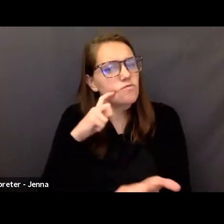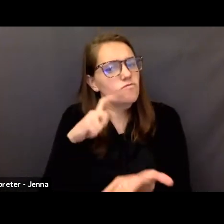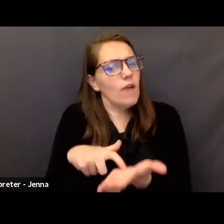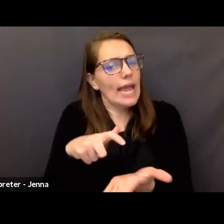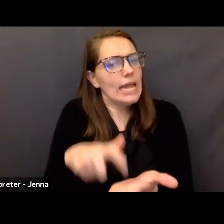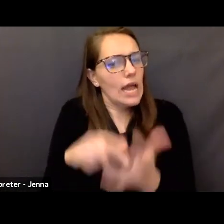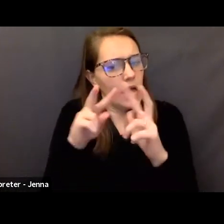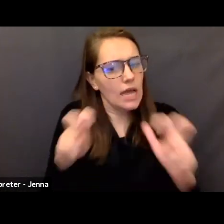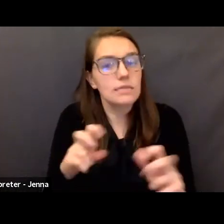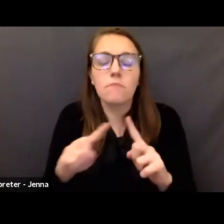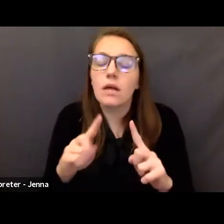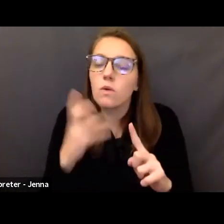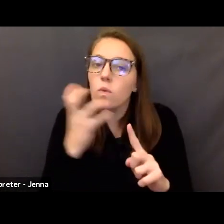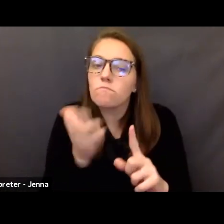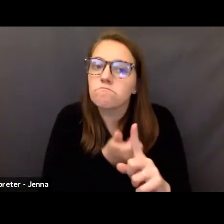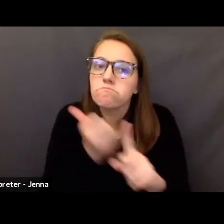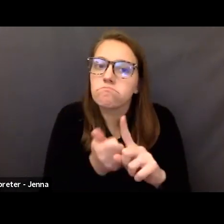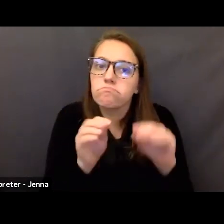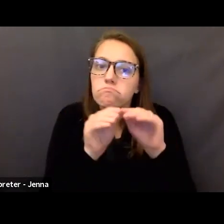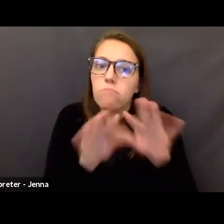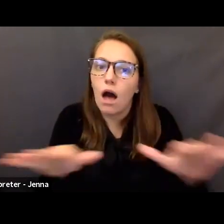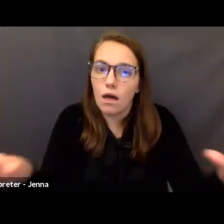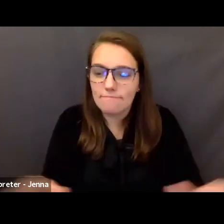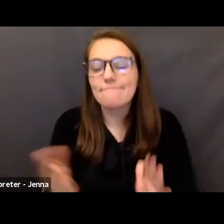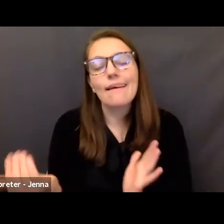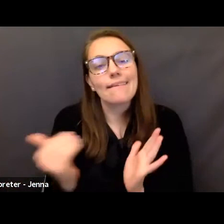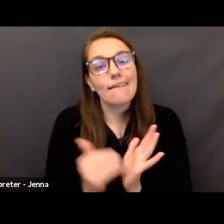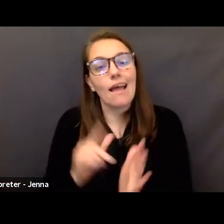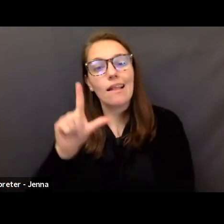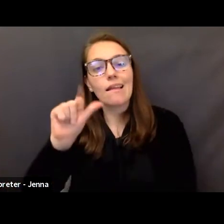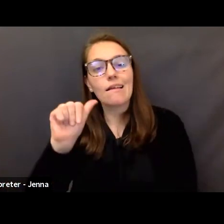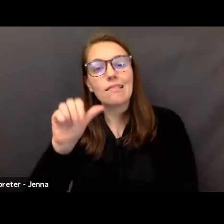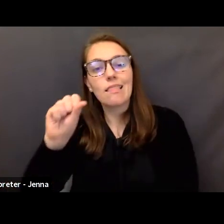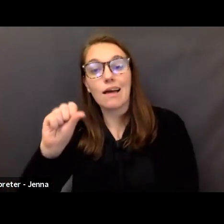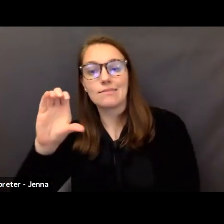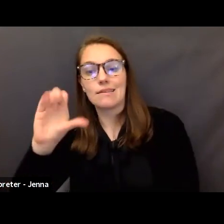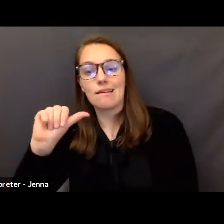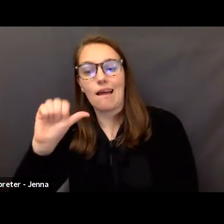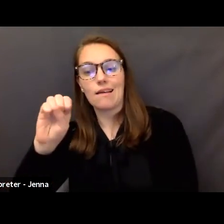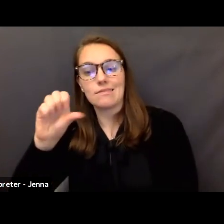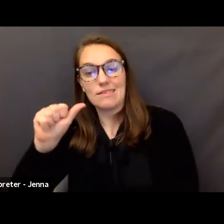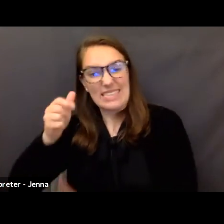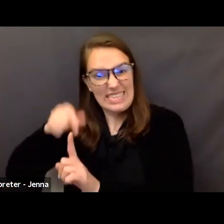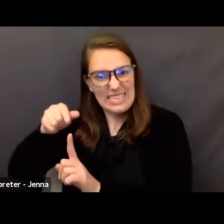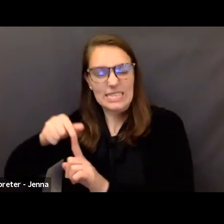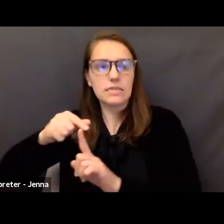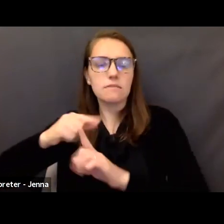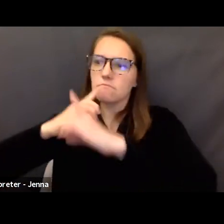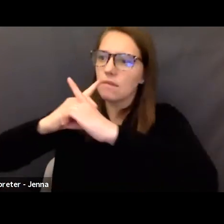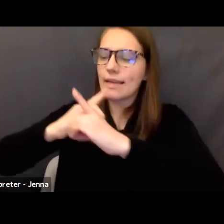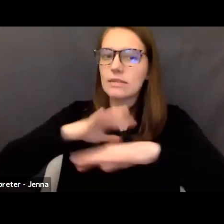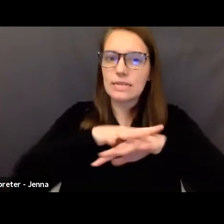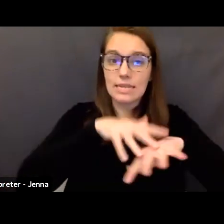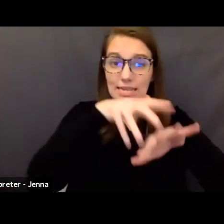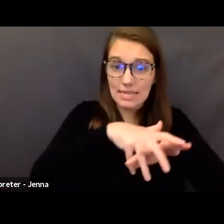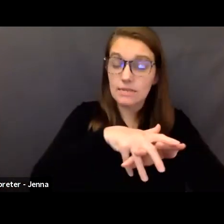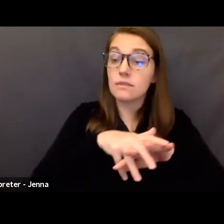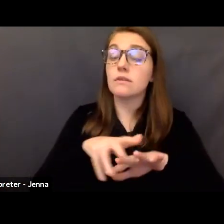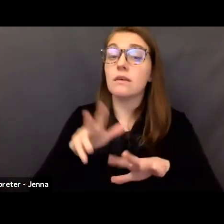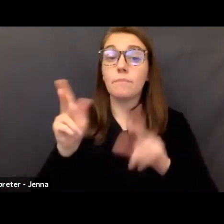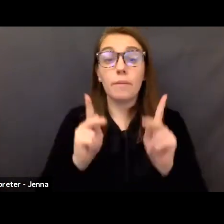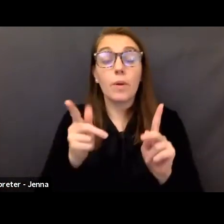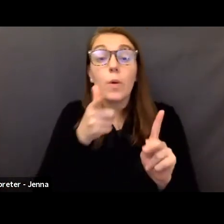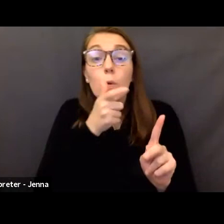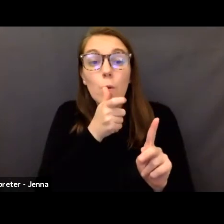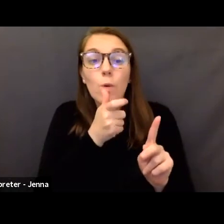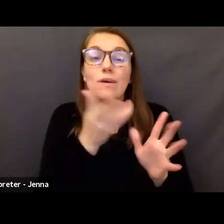is evident, for example, when Las Casas claims in his defense of the Indians that persons who, quote, lack the use of reason,